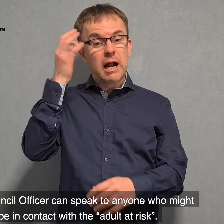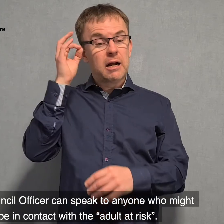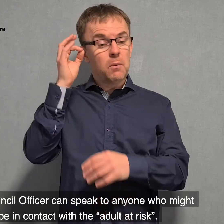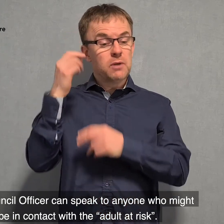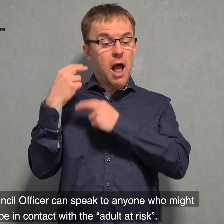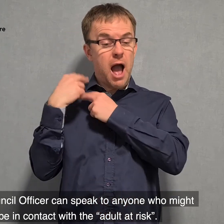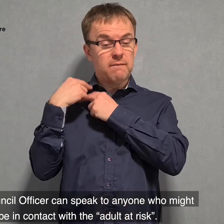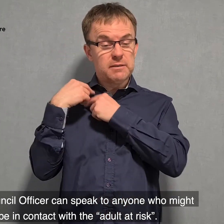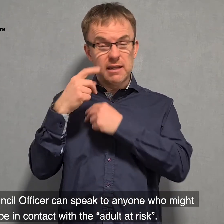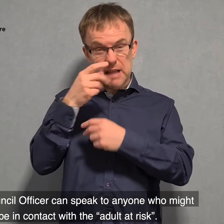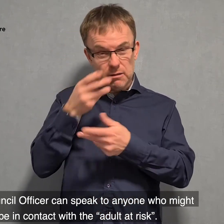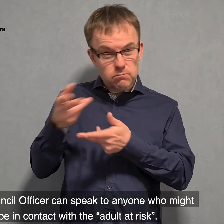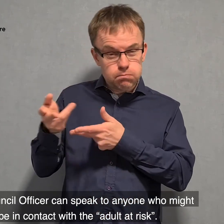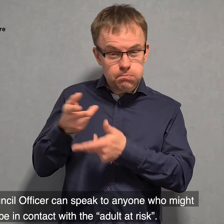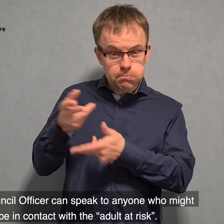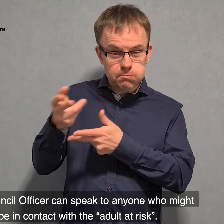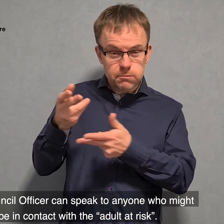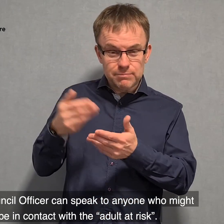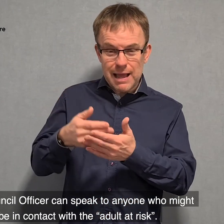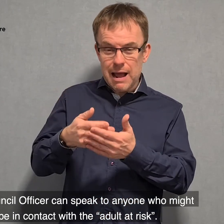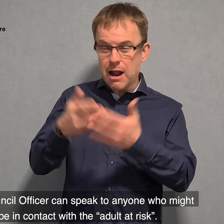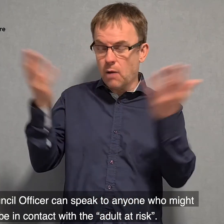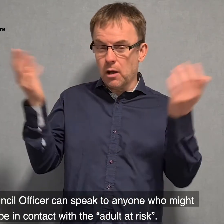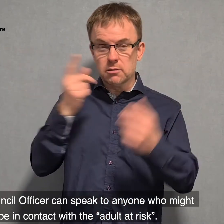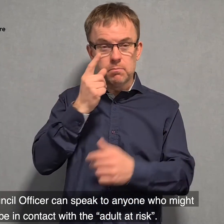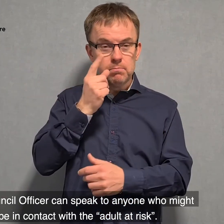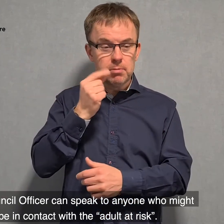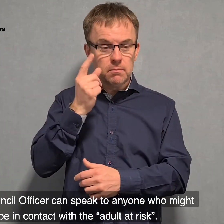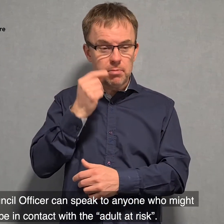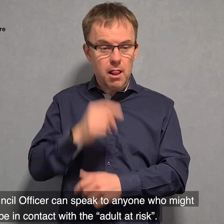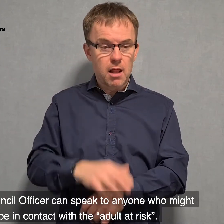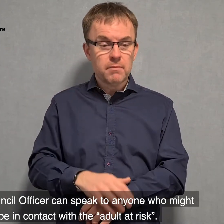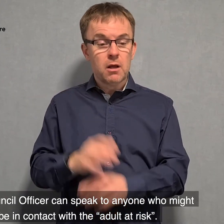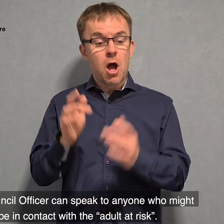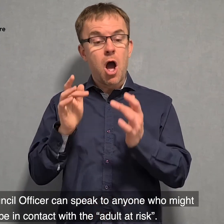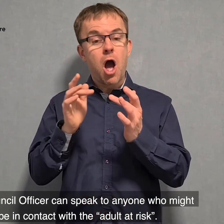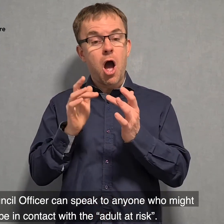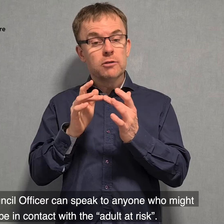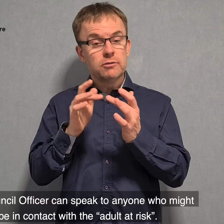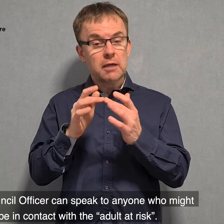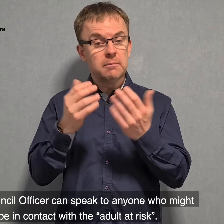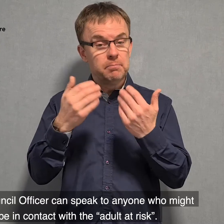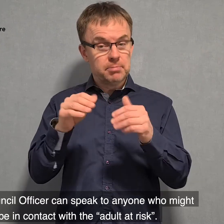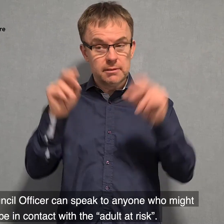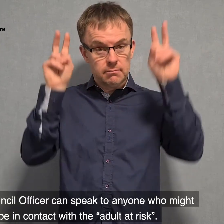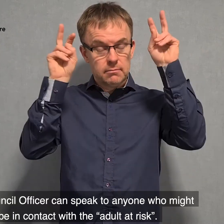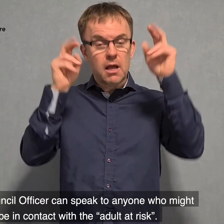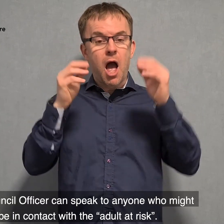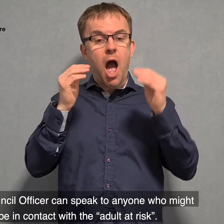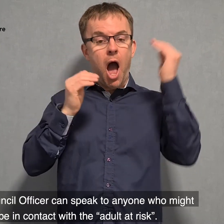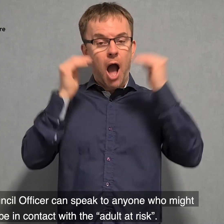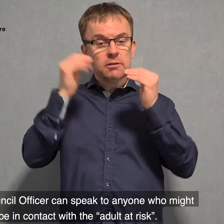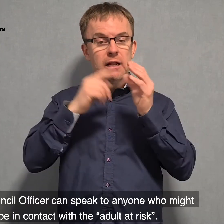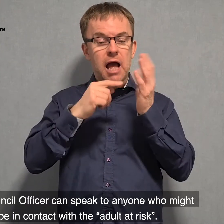The council officer can speak to anyone who might be in contact with the adult at risk.